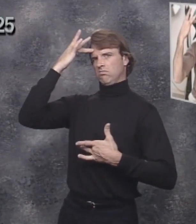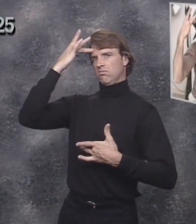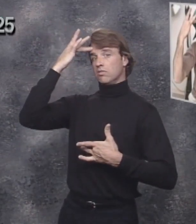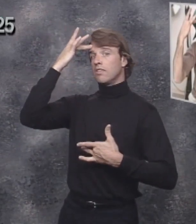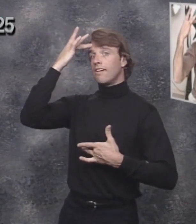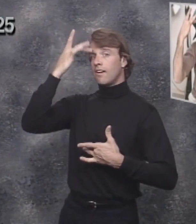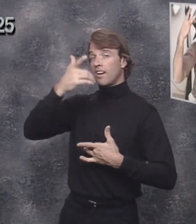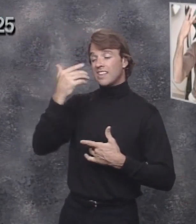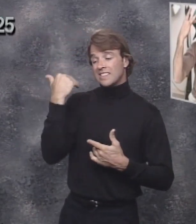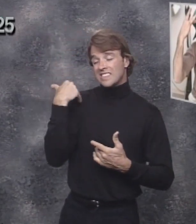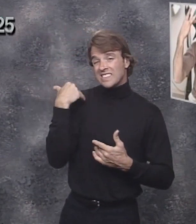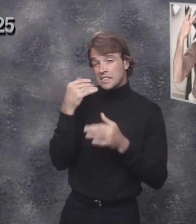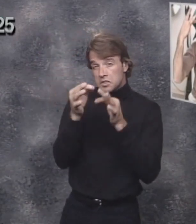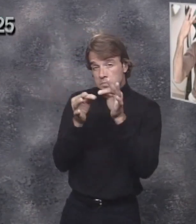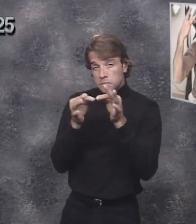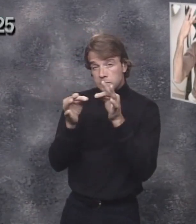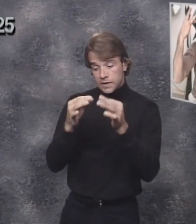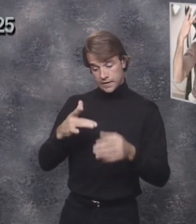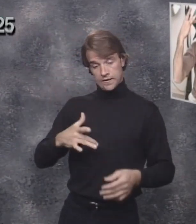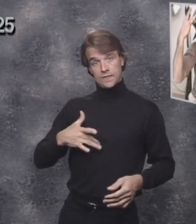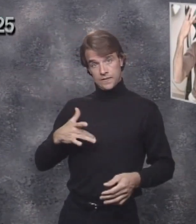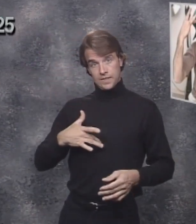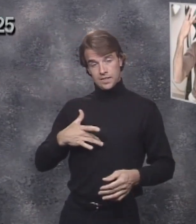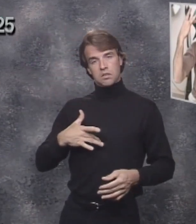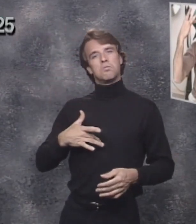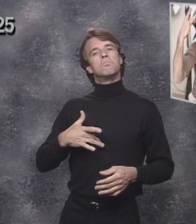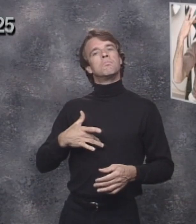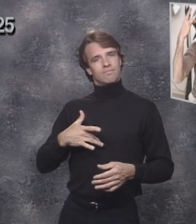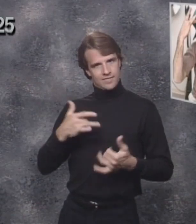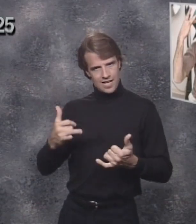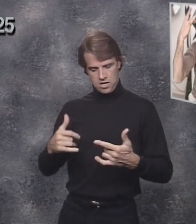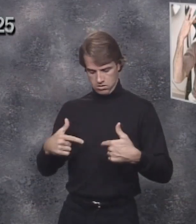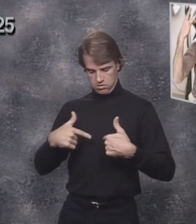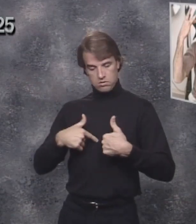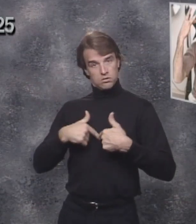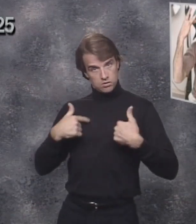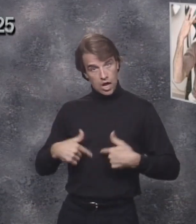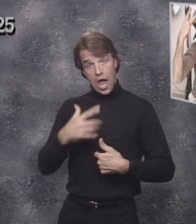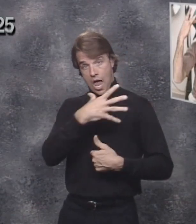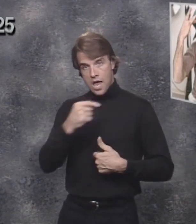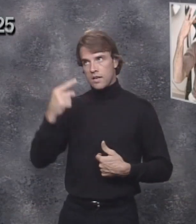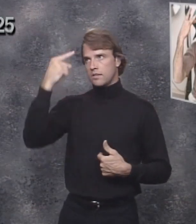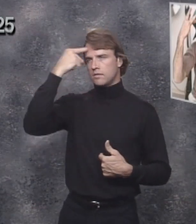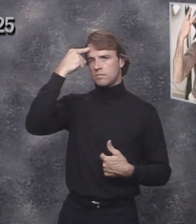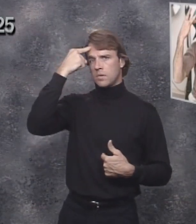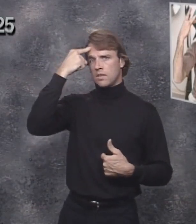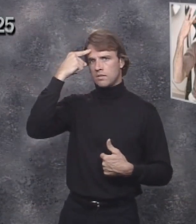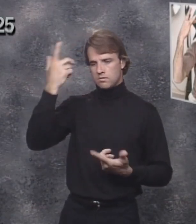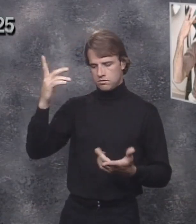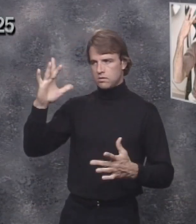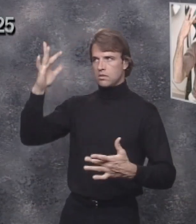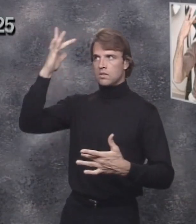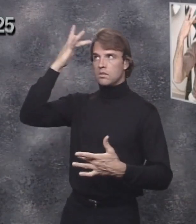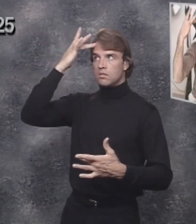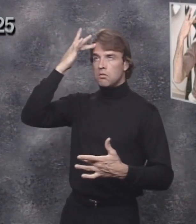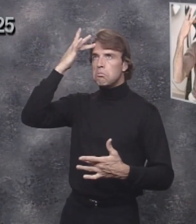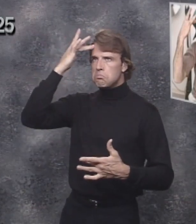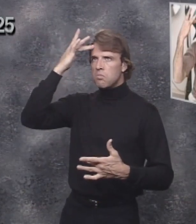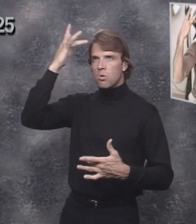Sick. This is like the recent explanation for feel. How do you feel in your stomach and your